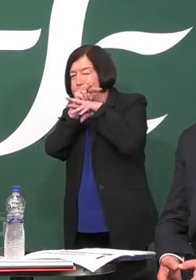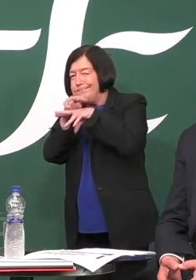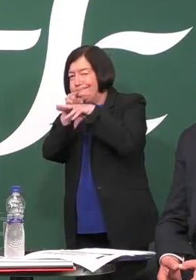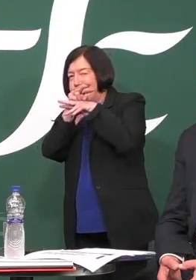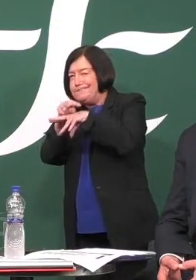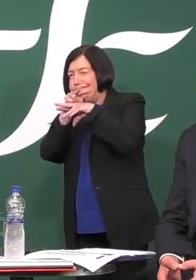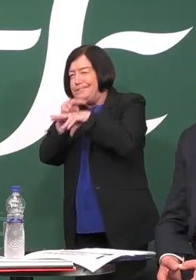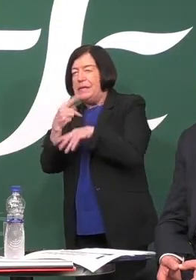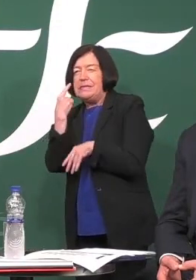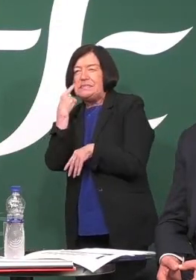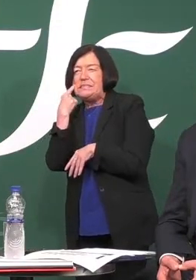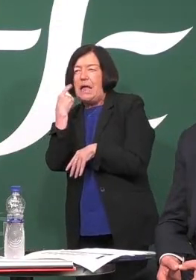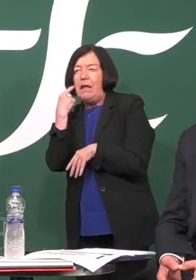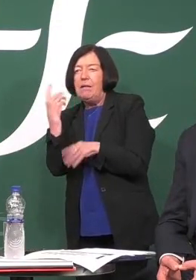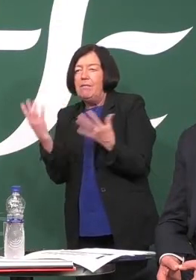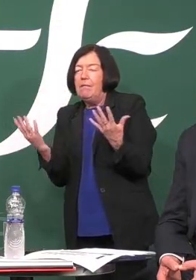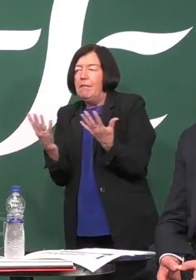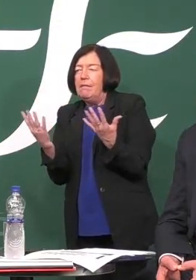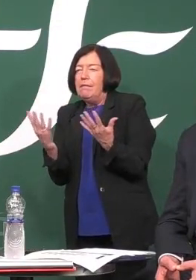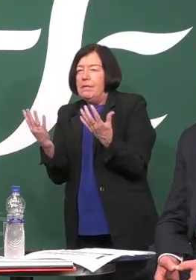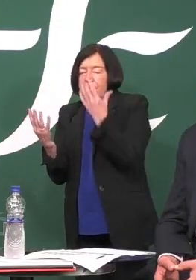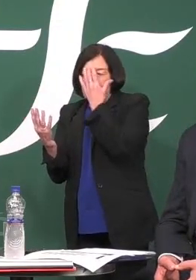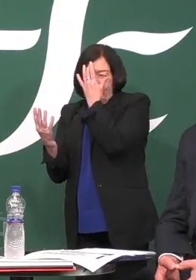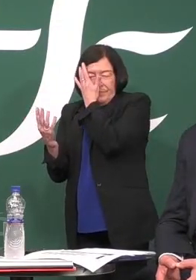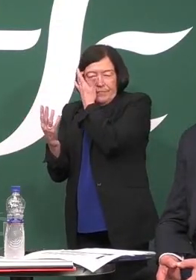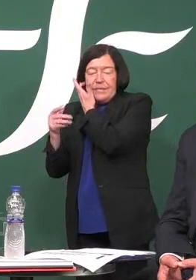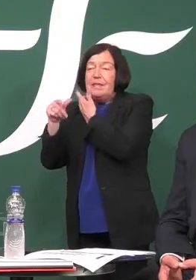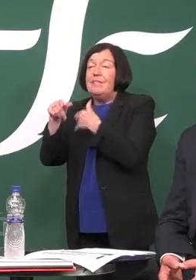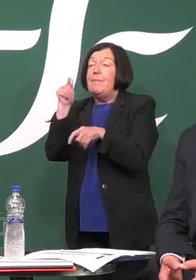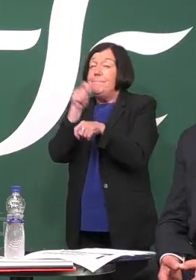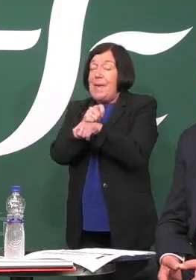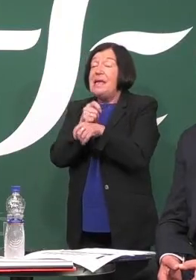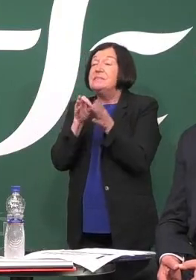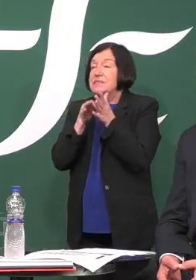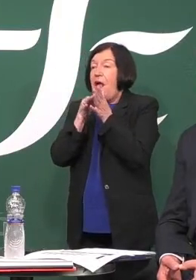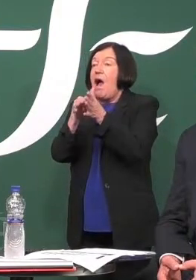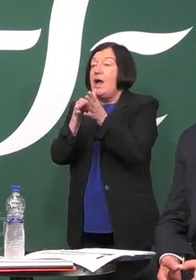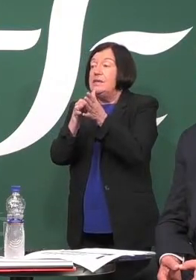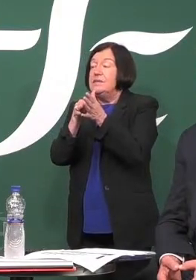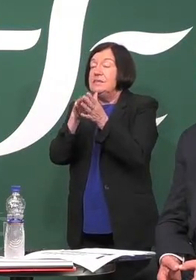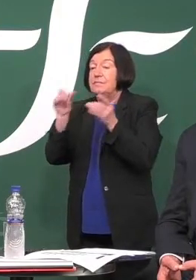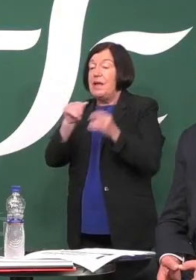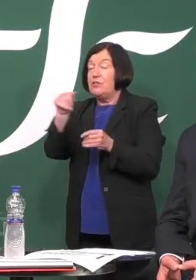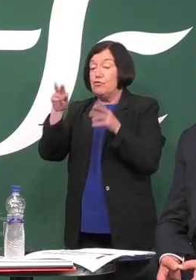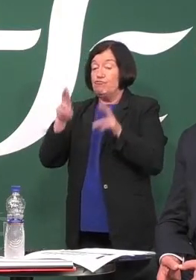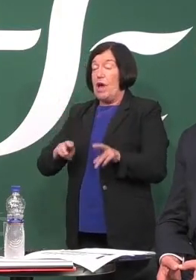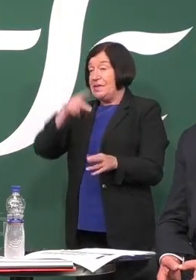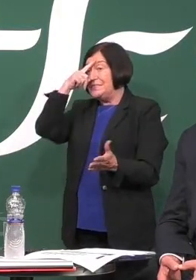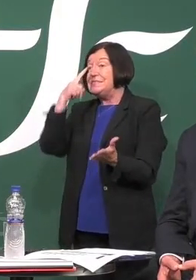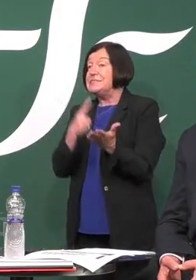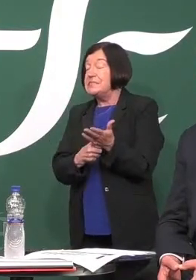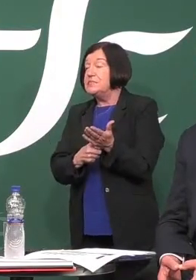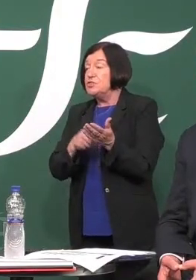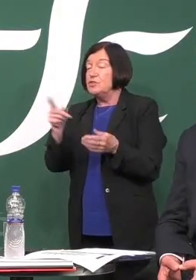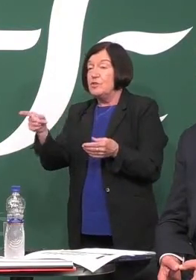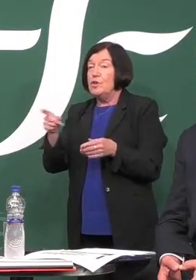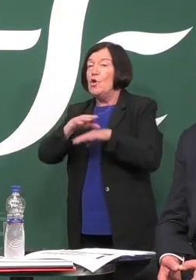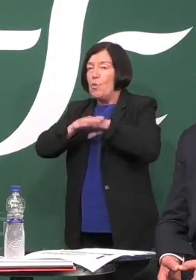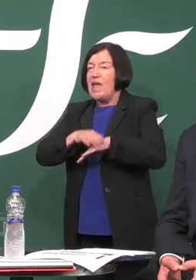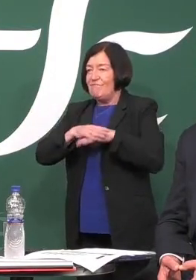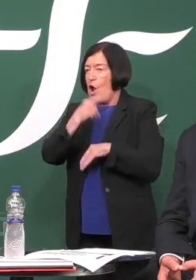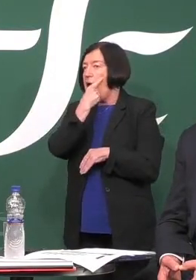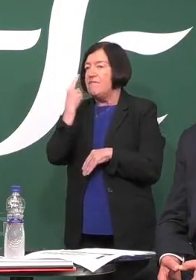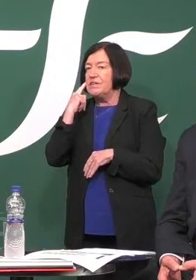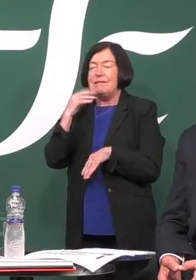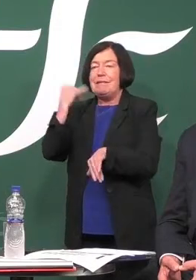and see. And the best guide to making the right decision at the time is to wait for the evidence.